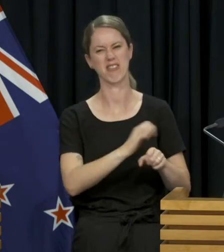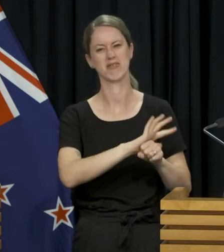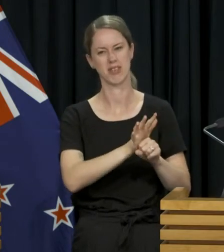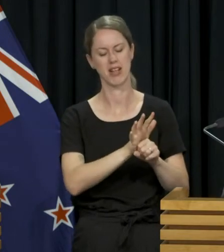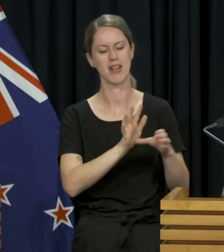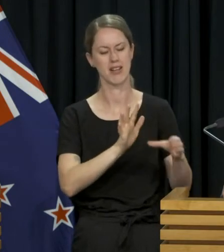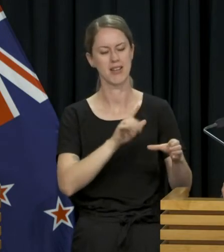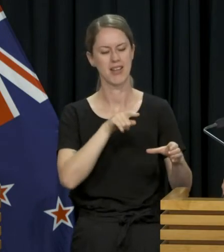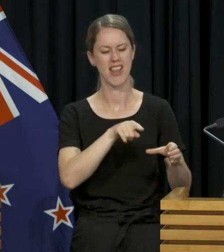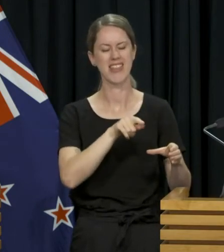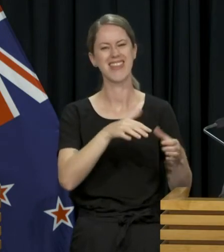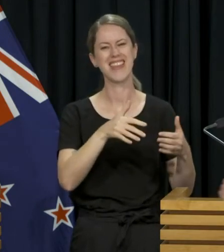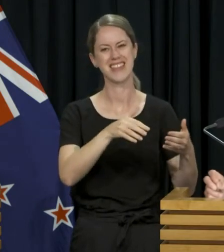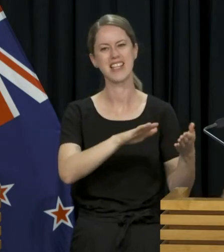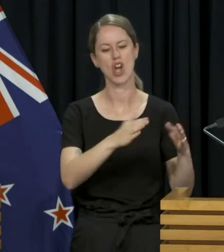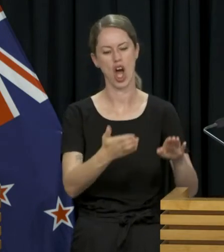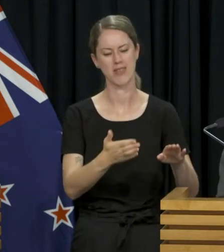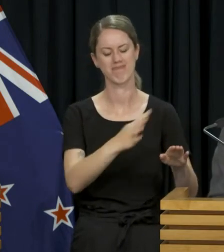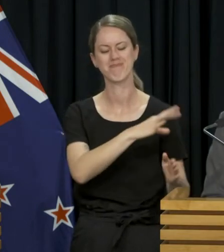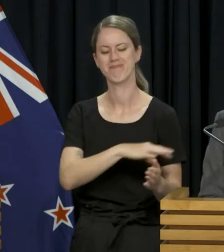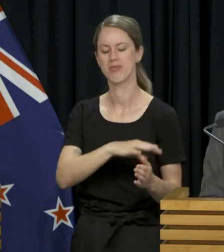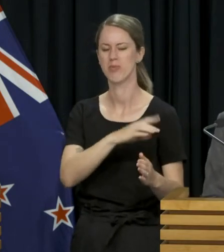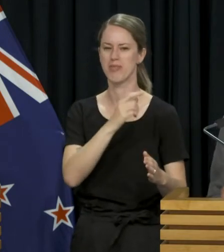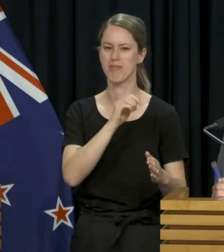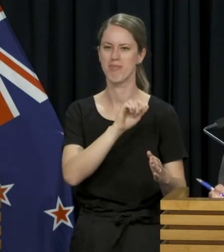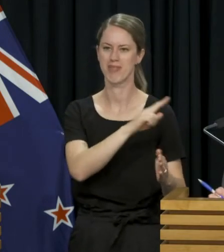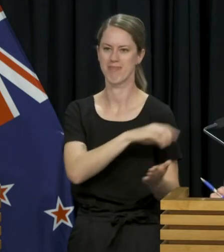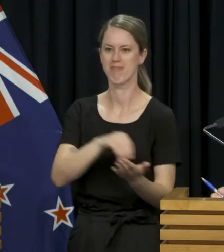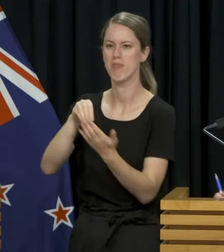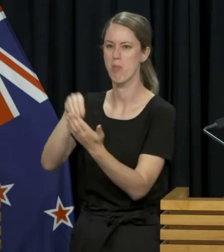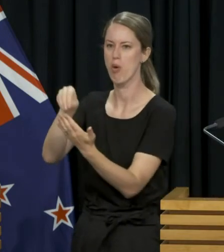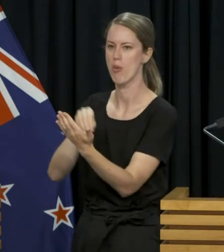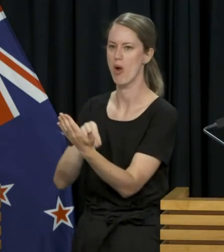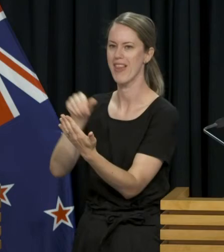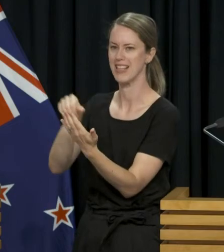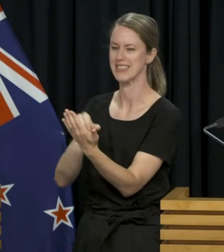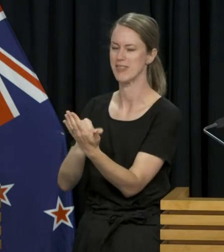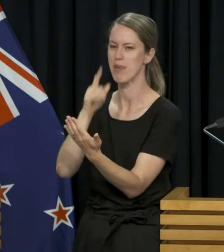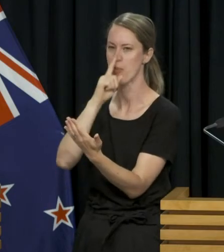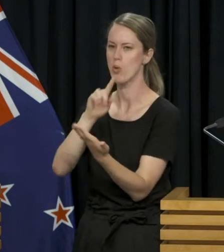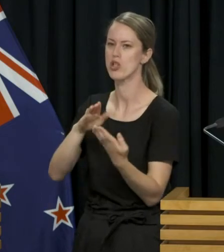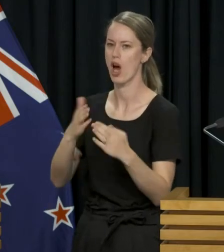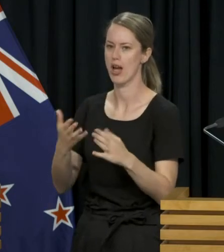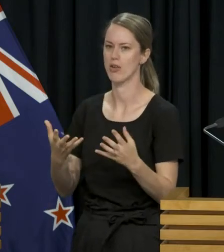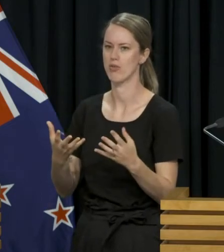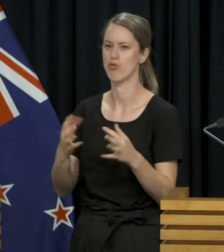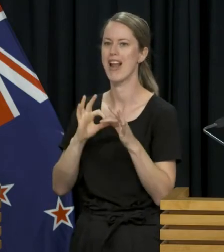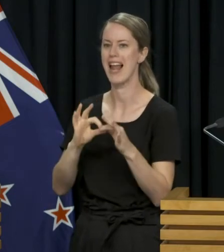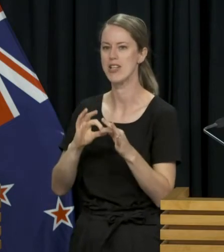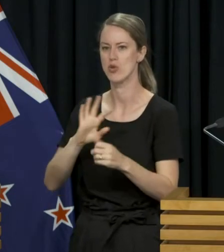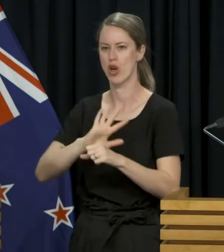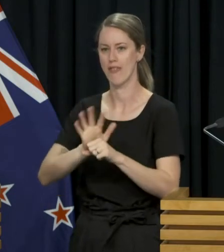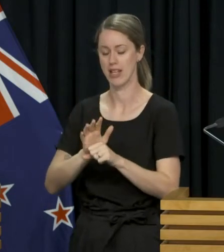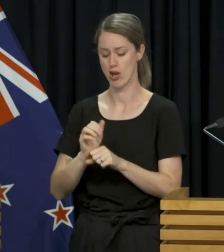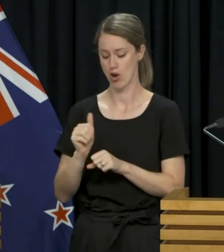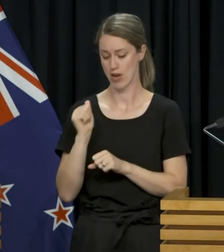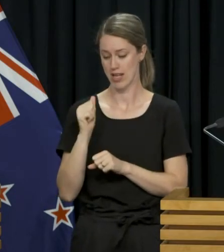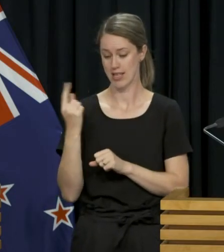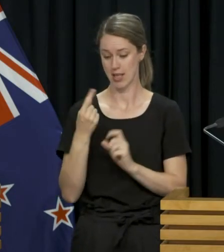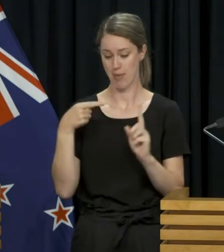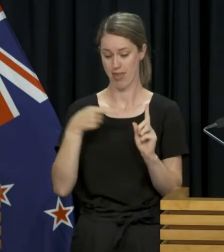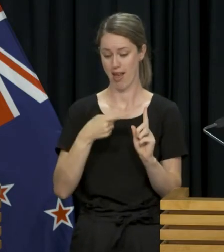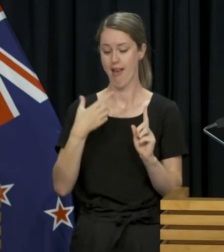we still included every single one of those in our overall death numbers. So the latest case we had was someone who had a